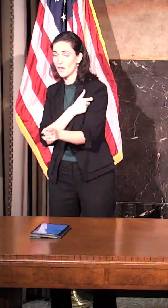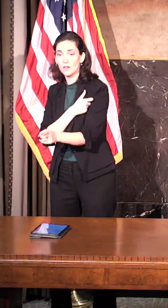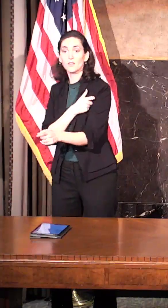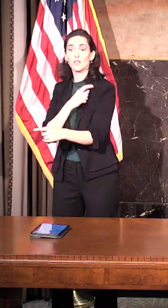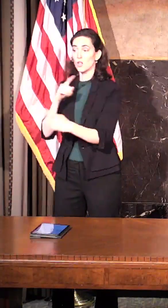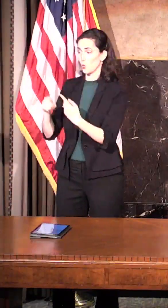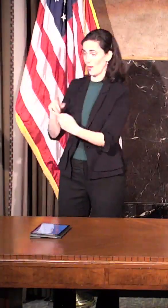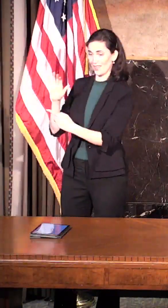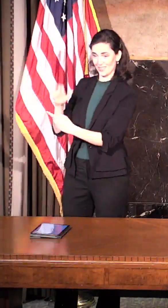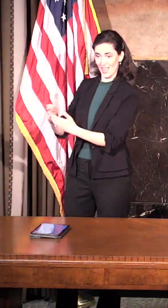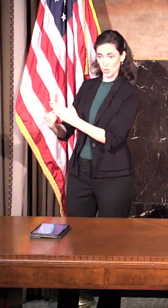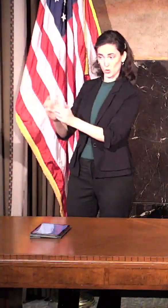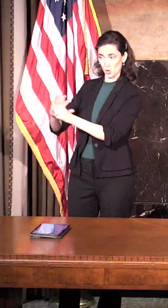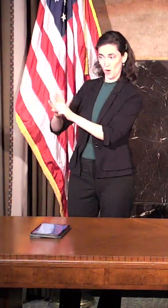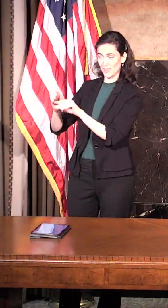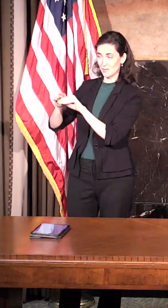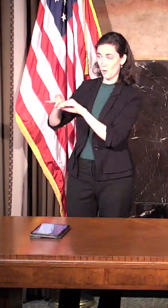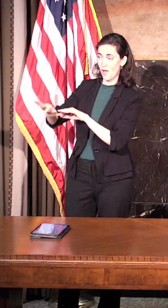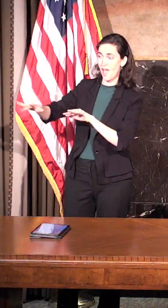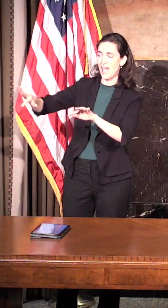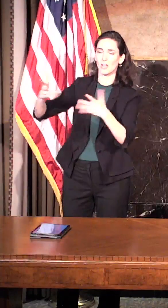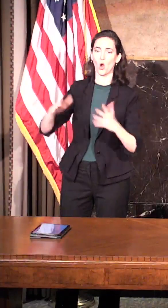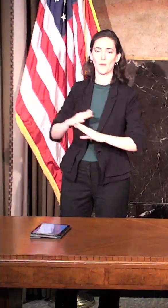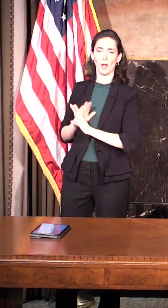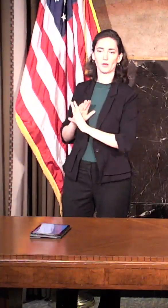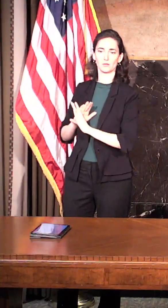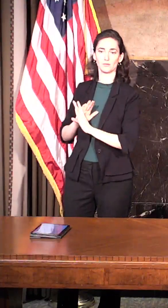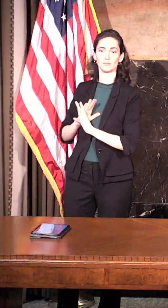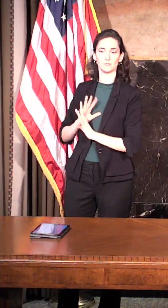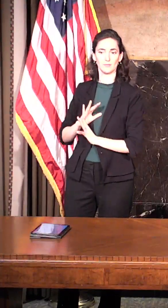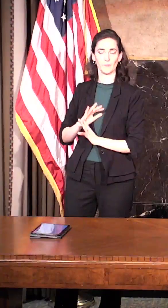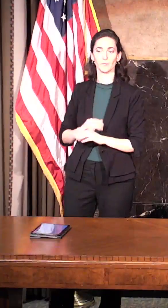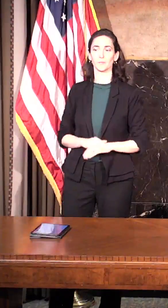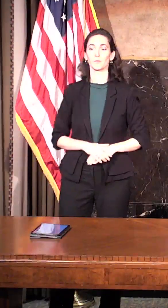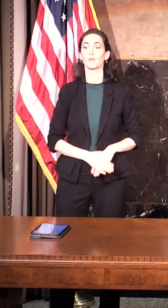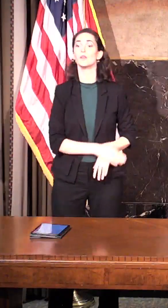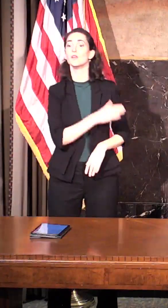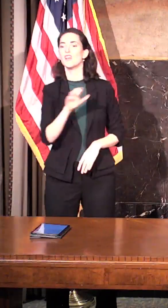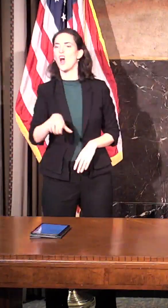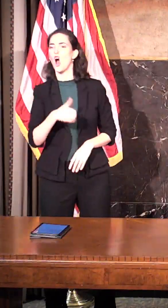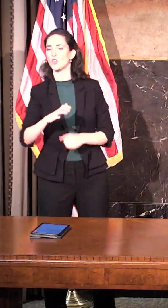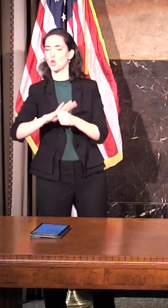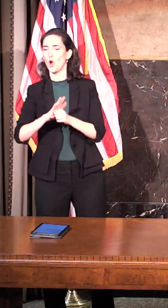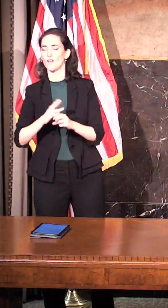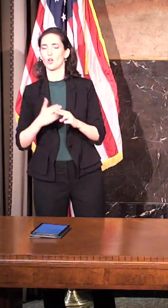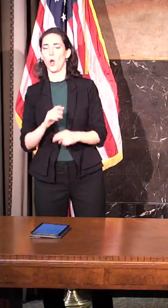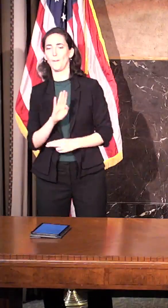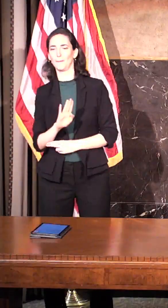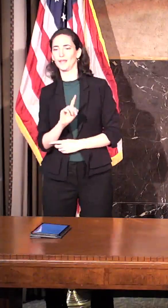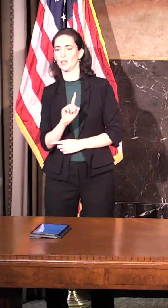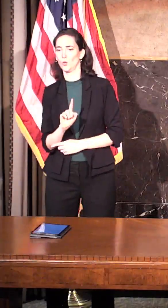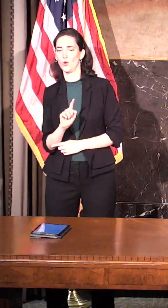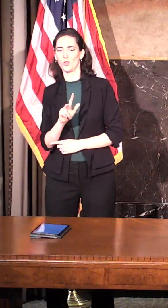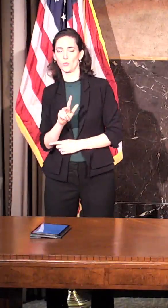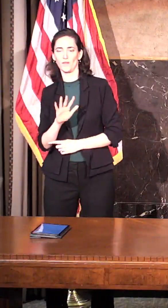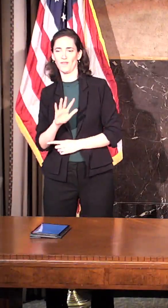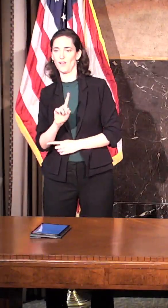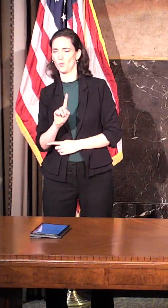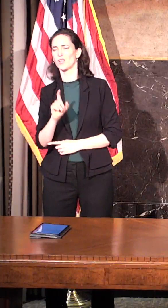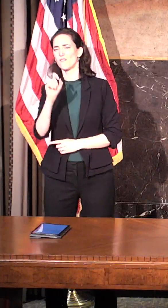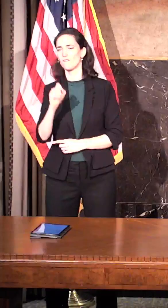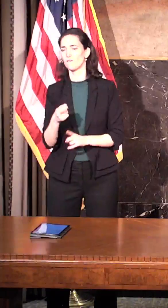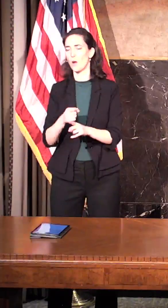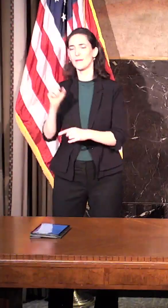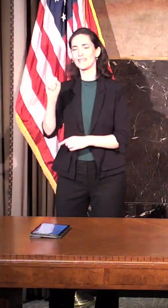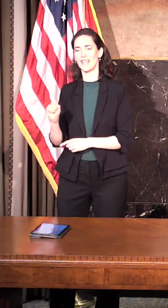what it is now. We've not identified any cases of the B1351 variant, that's the South African variant,